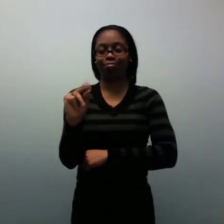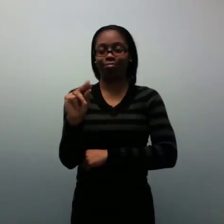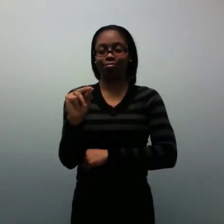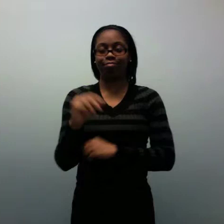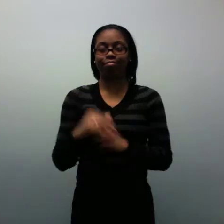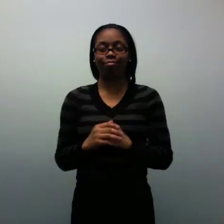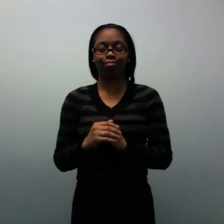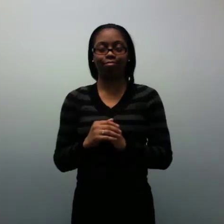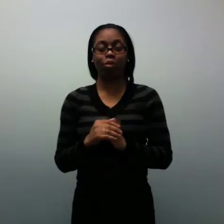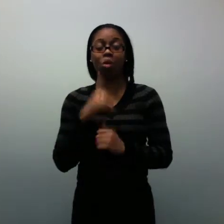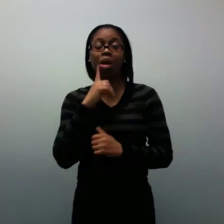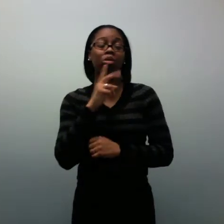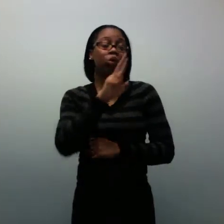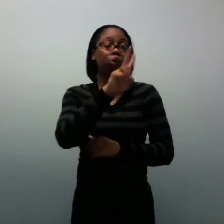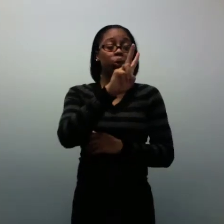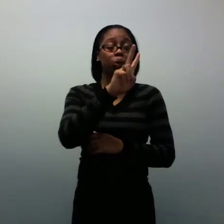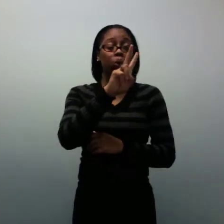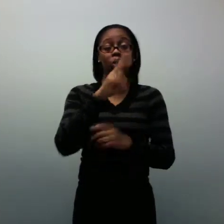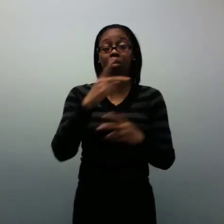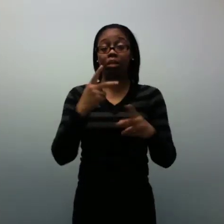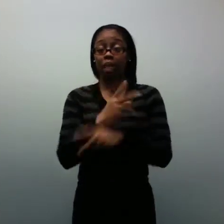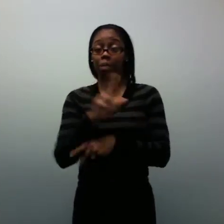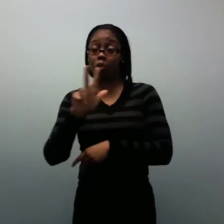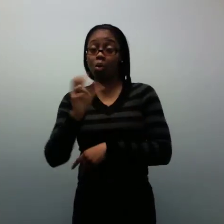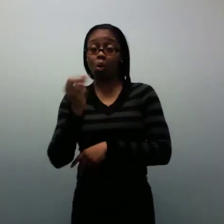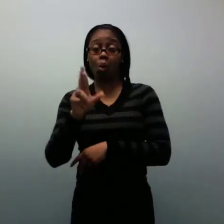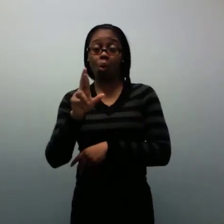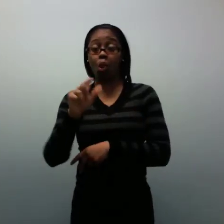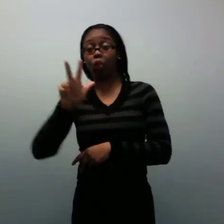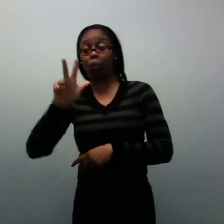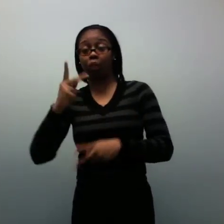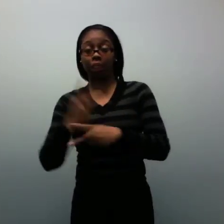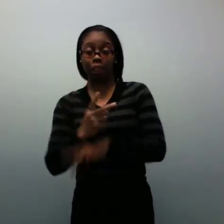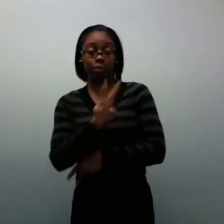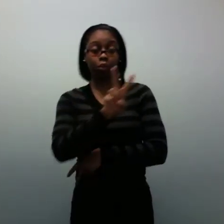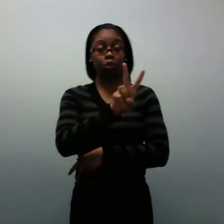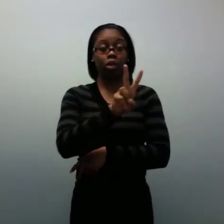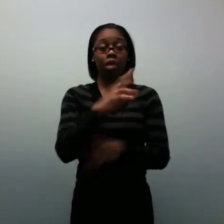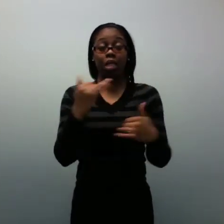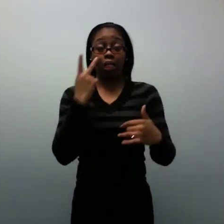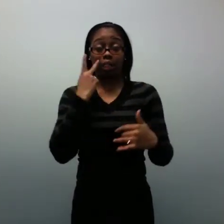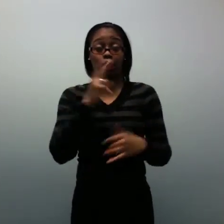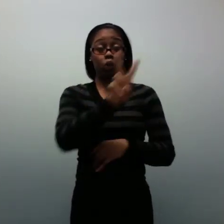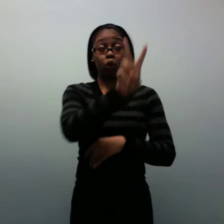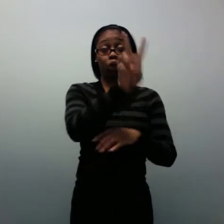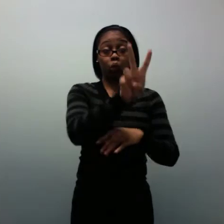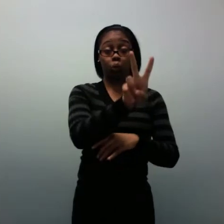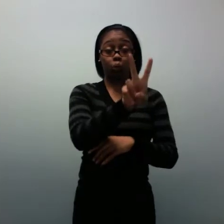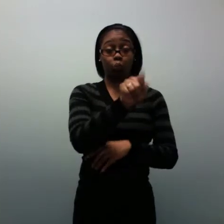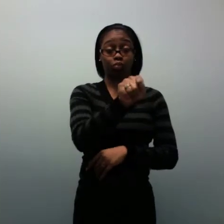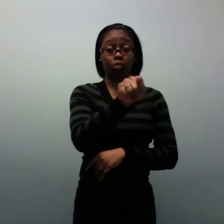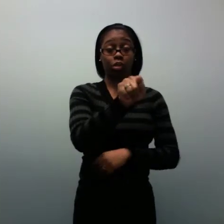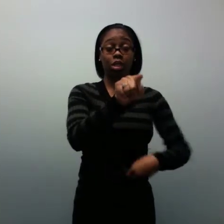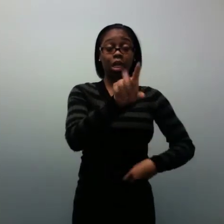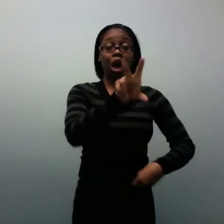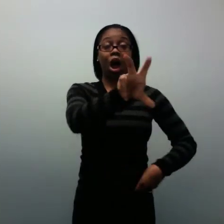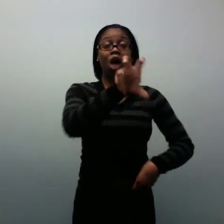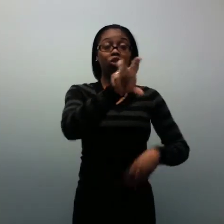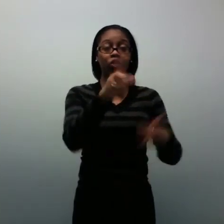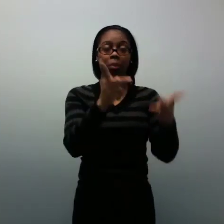or 3 times 2 is 6. But notice that 2 is in the hundreds place. 2 hundreds. The